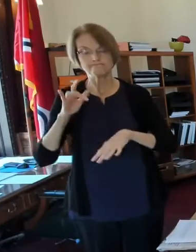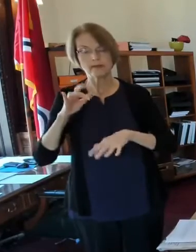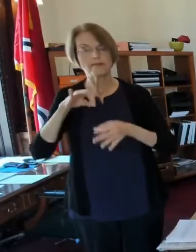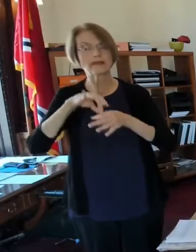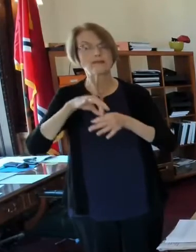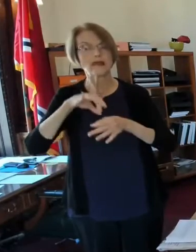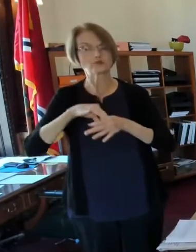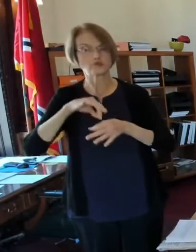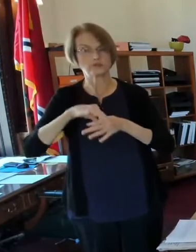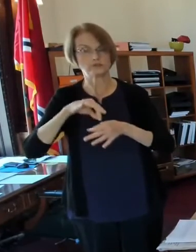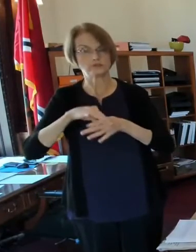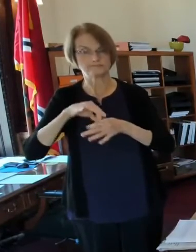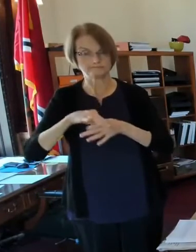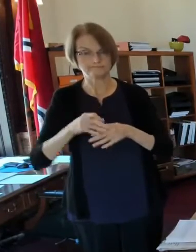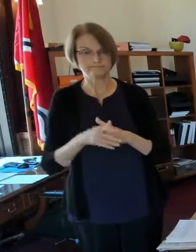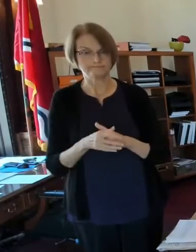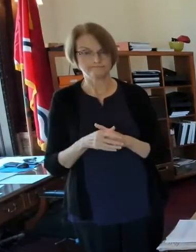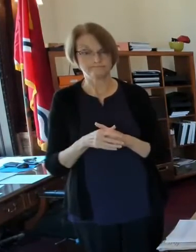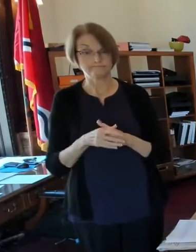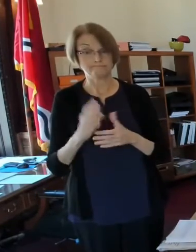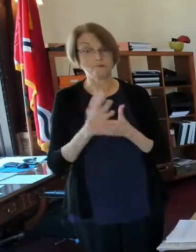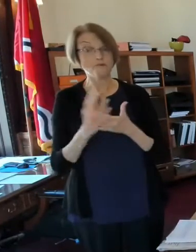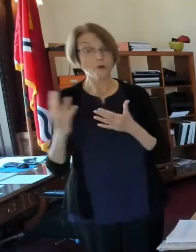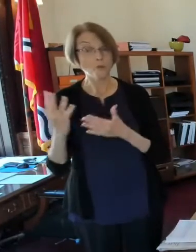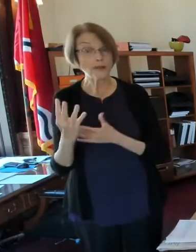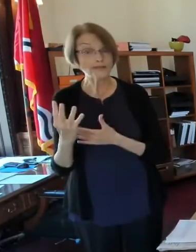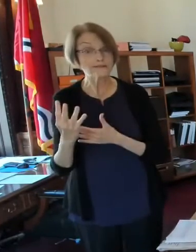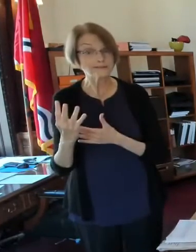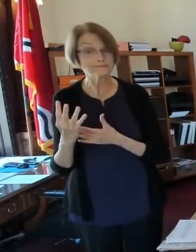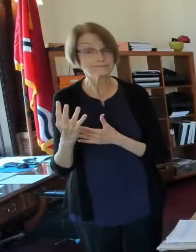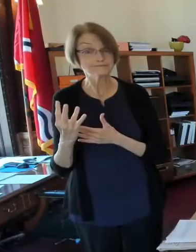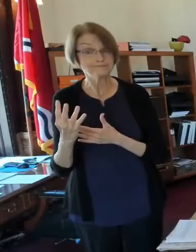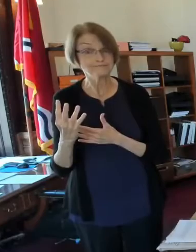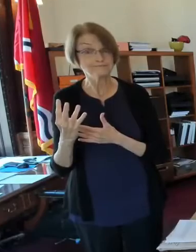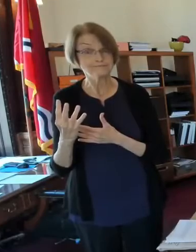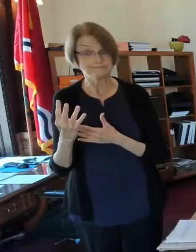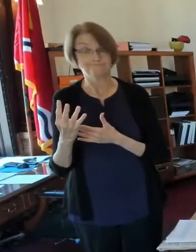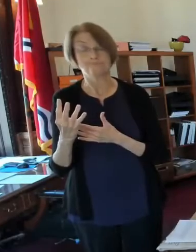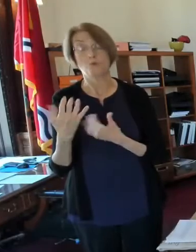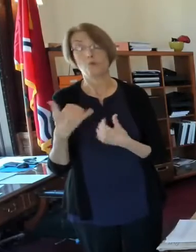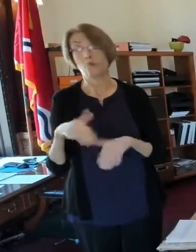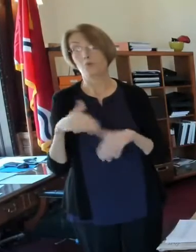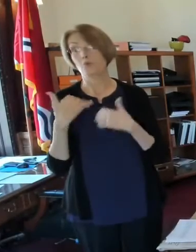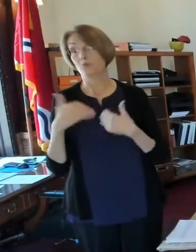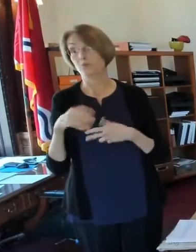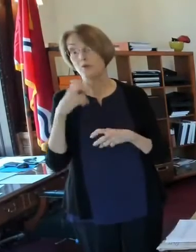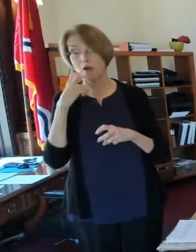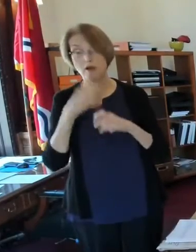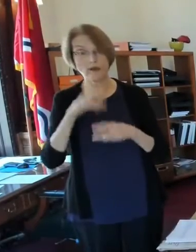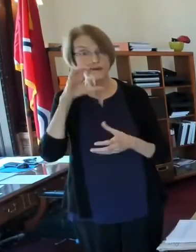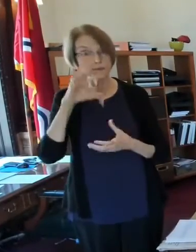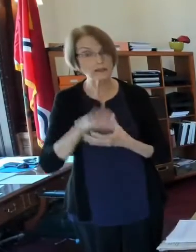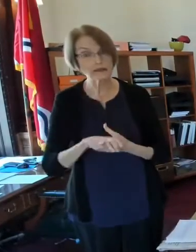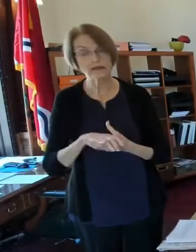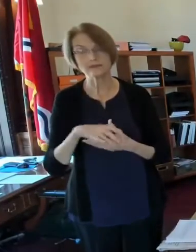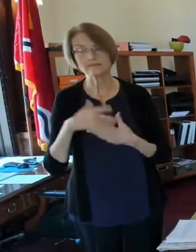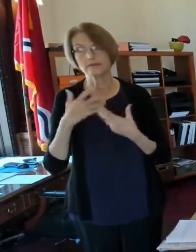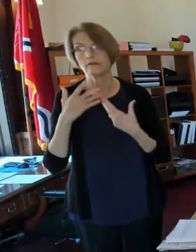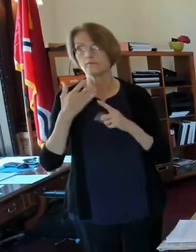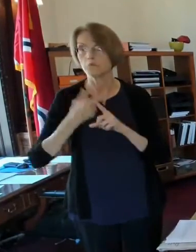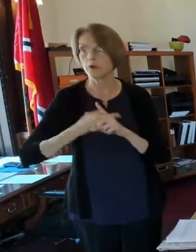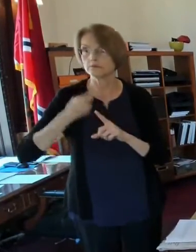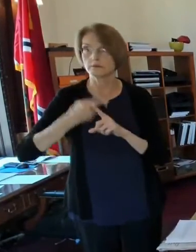election. It's 4 weeks from today. Hard to believe. We've all been seeing those ads on TV for